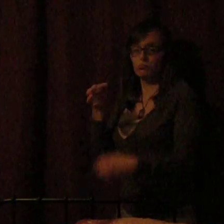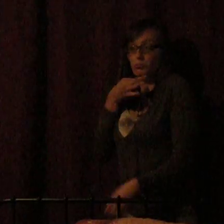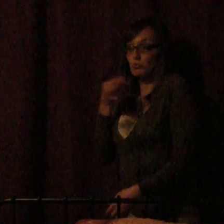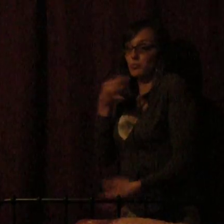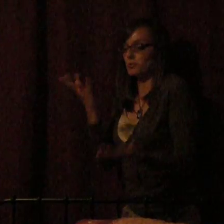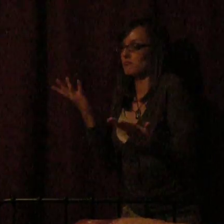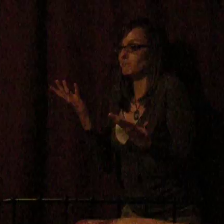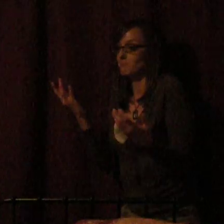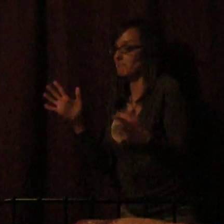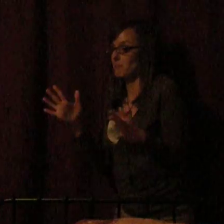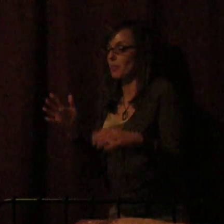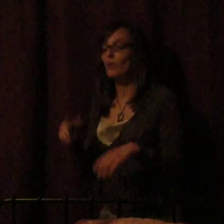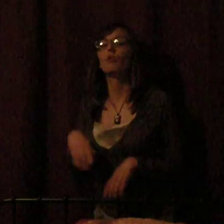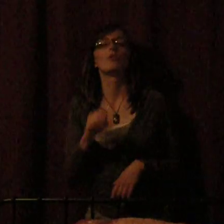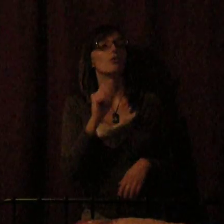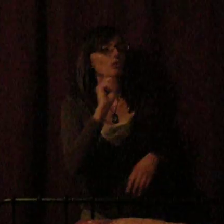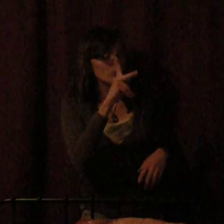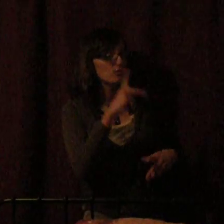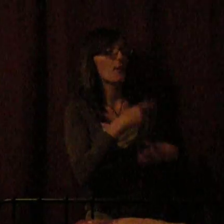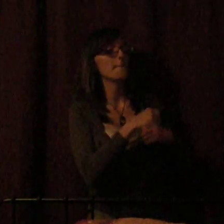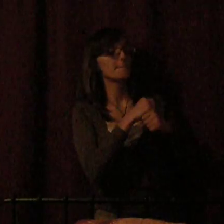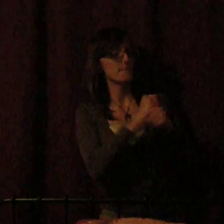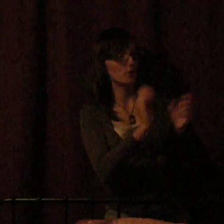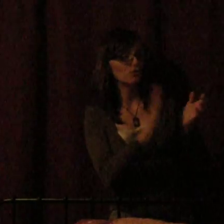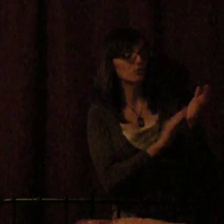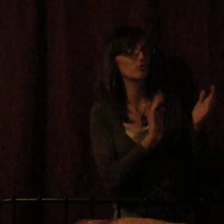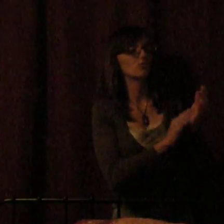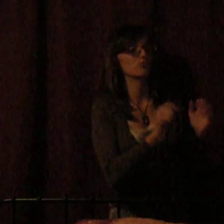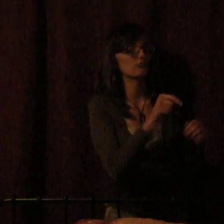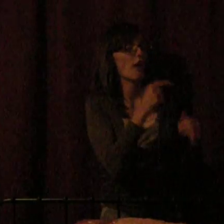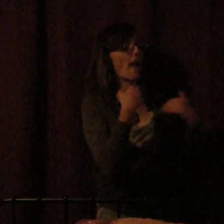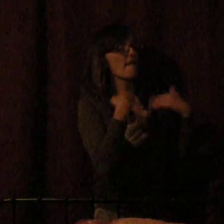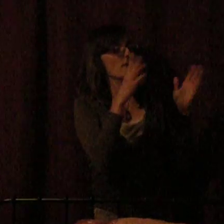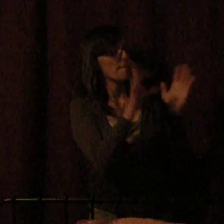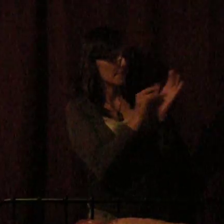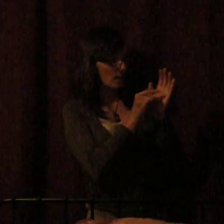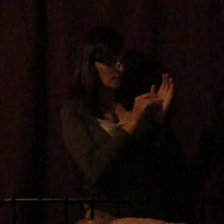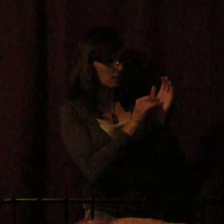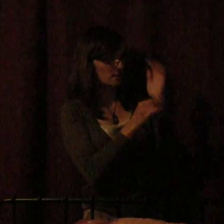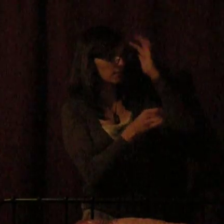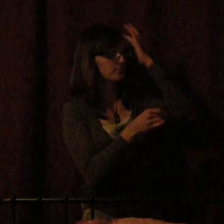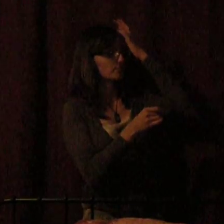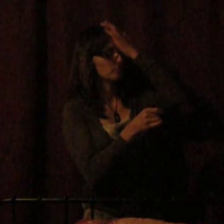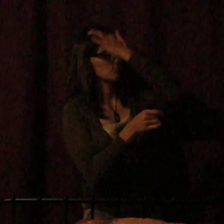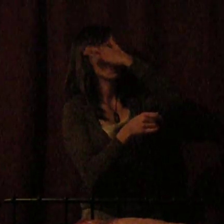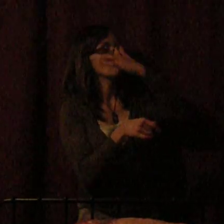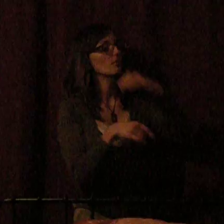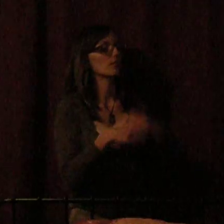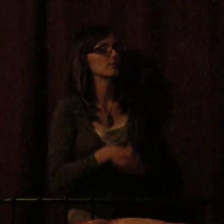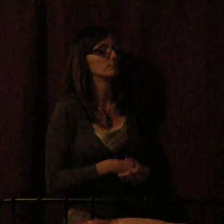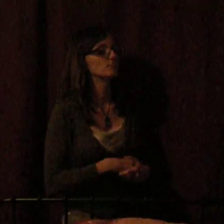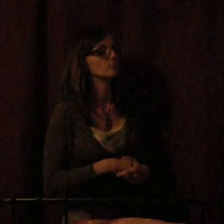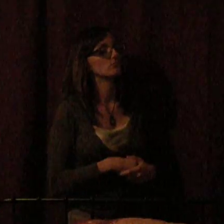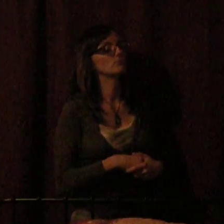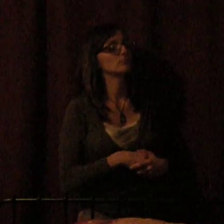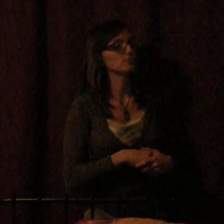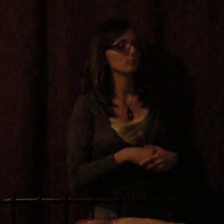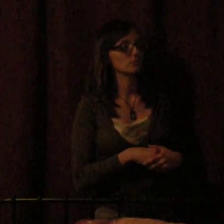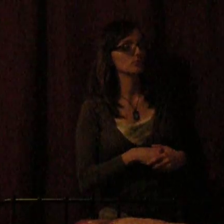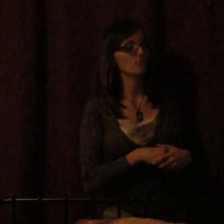So you created the soap that is magnetic, so that the soap dissolves the grease,